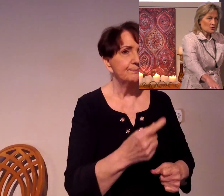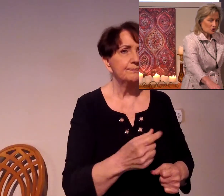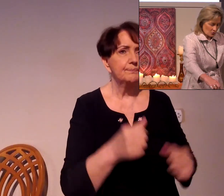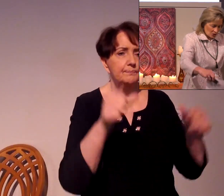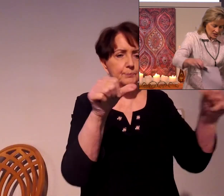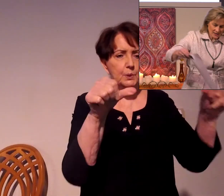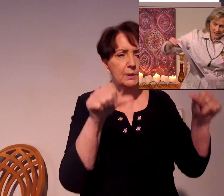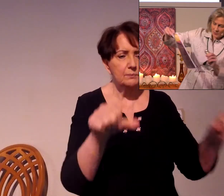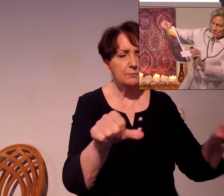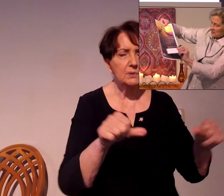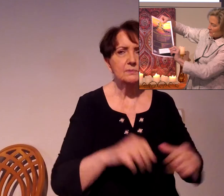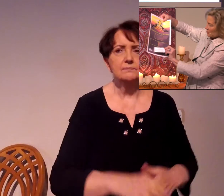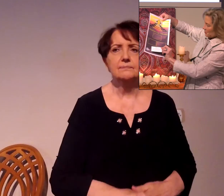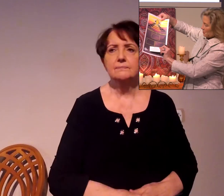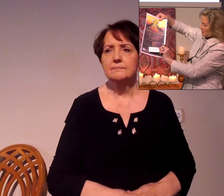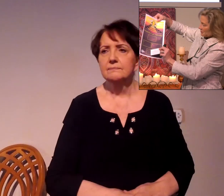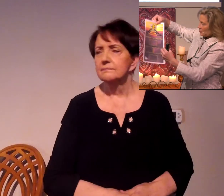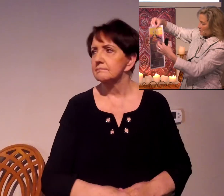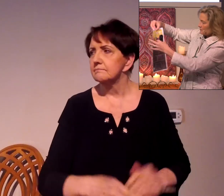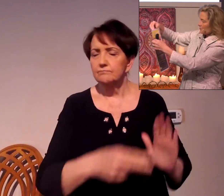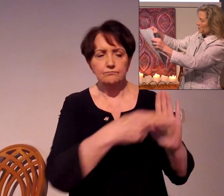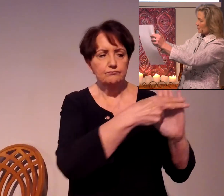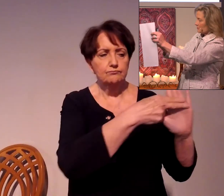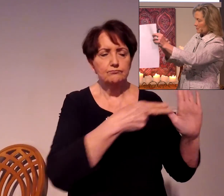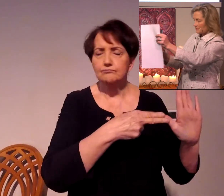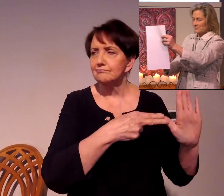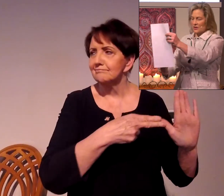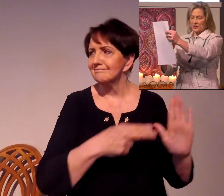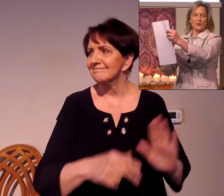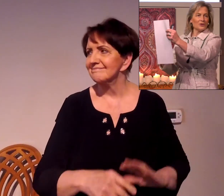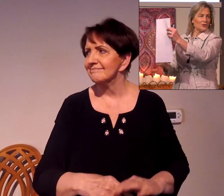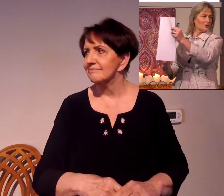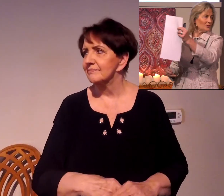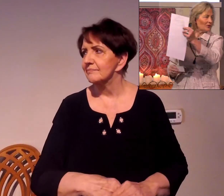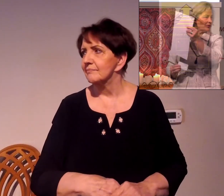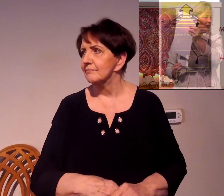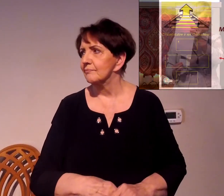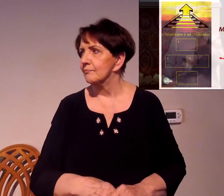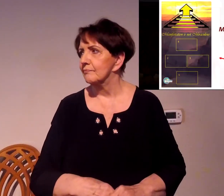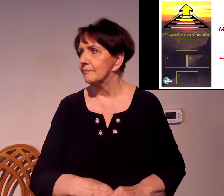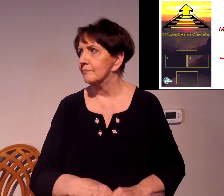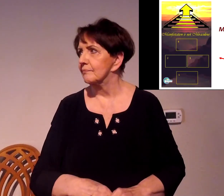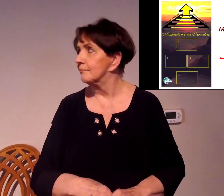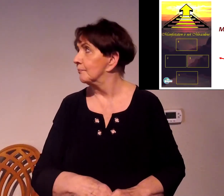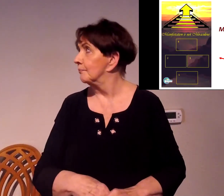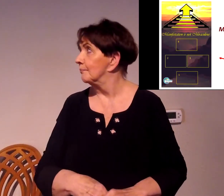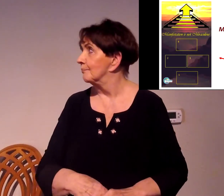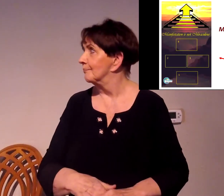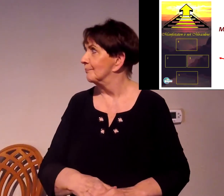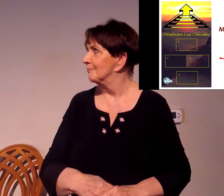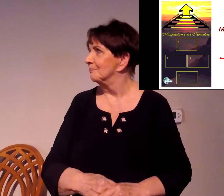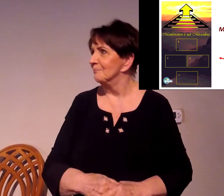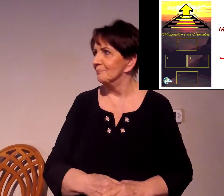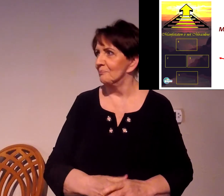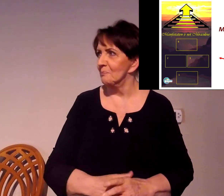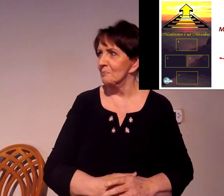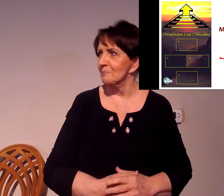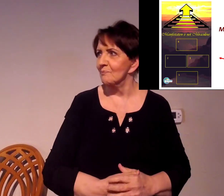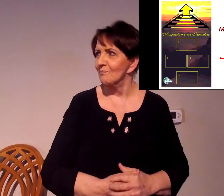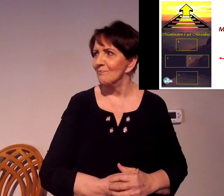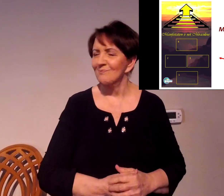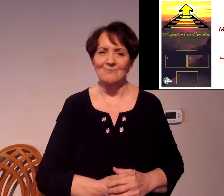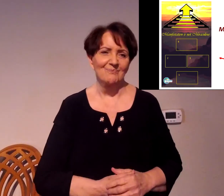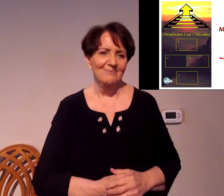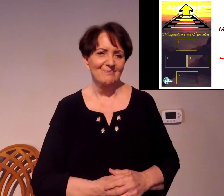on your poster when you get it. You're going to put, There's a slide for it. Petra made